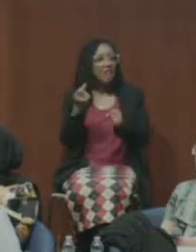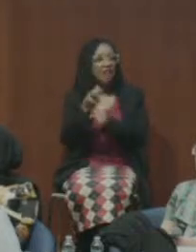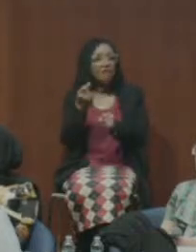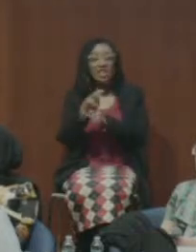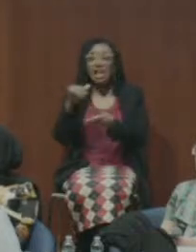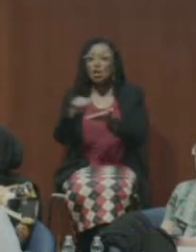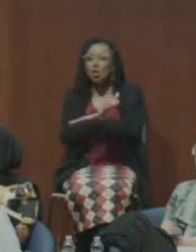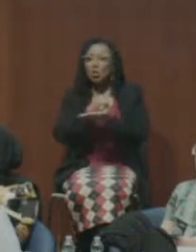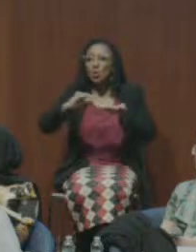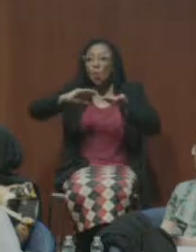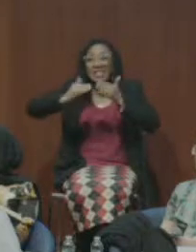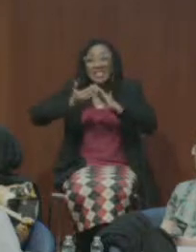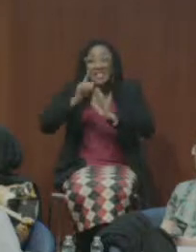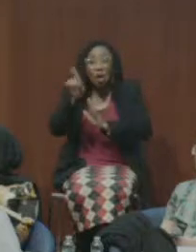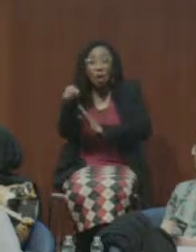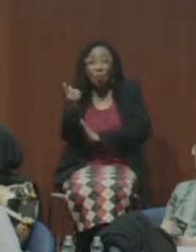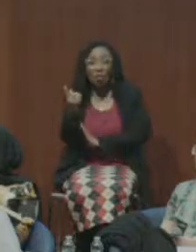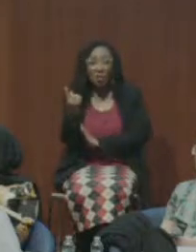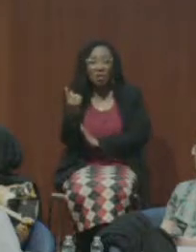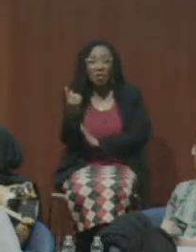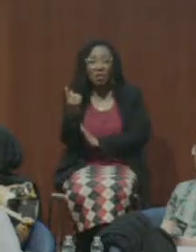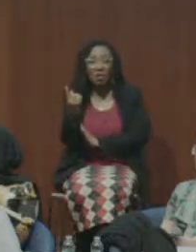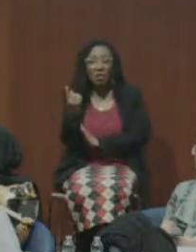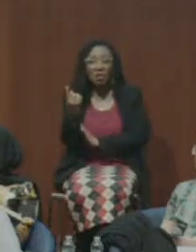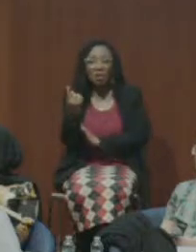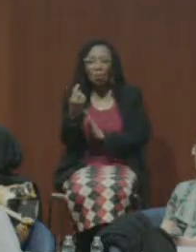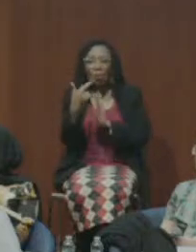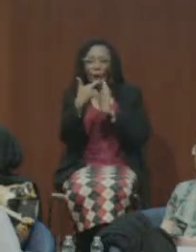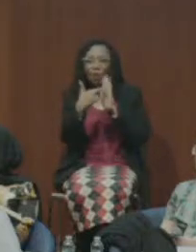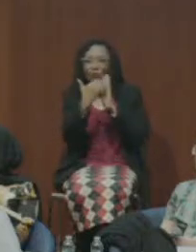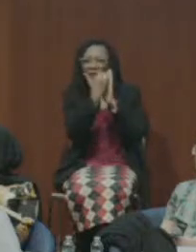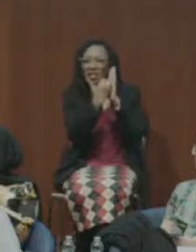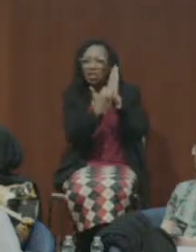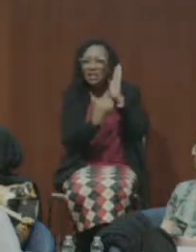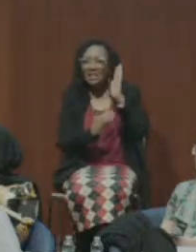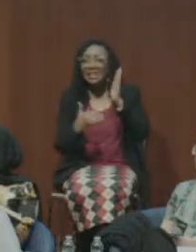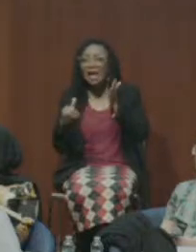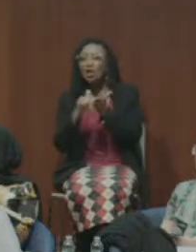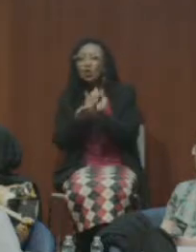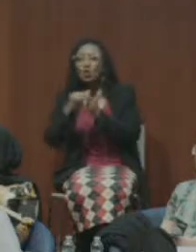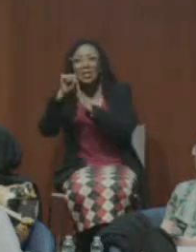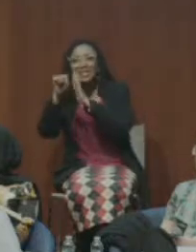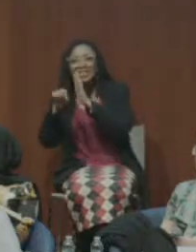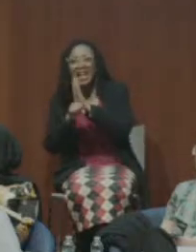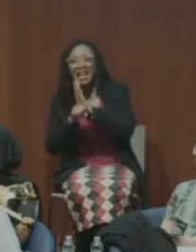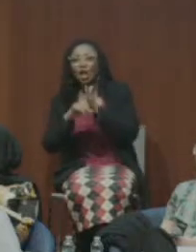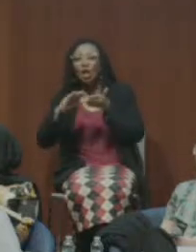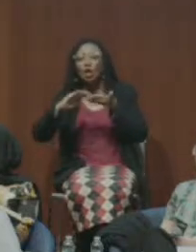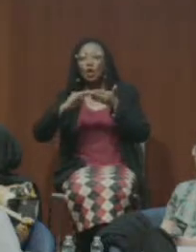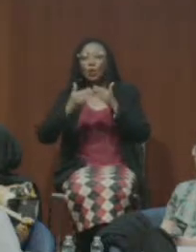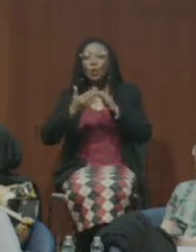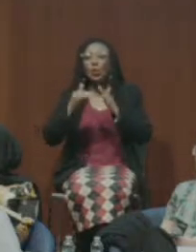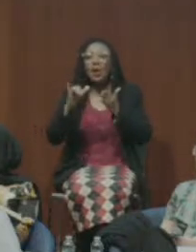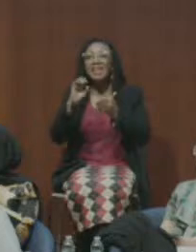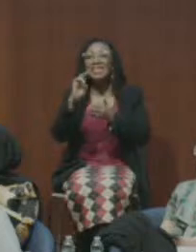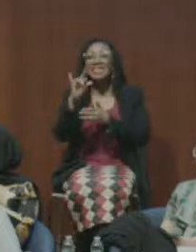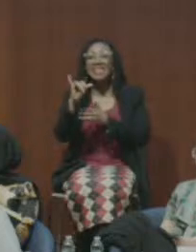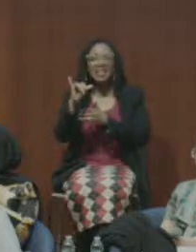New York City alone went on the registry. That's not New York State, that's New York City